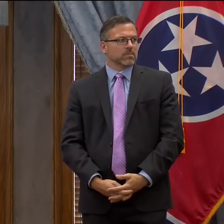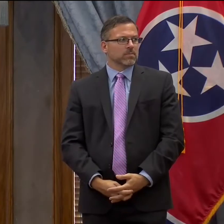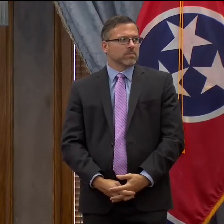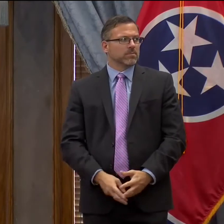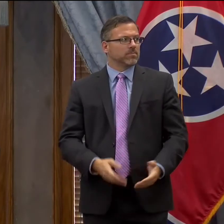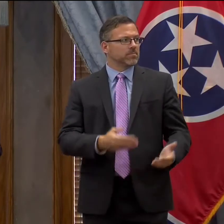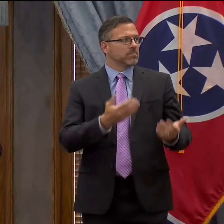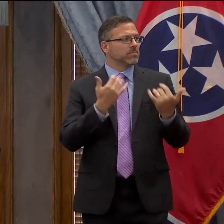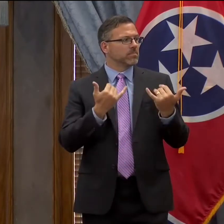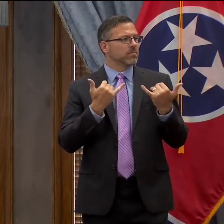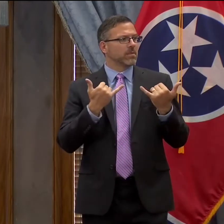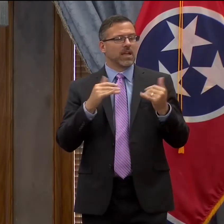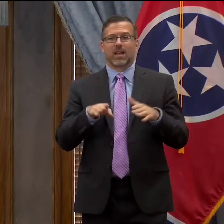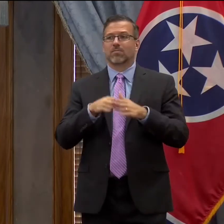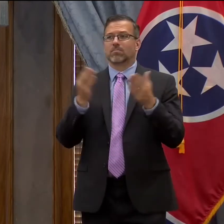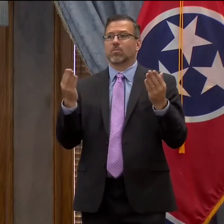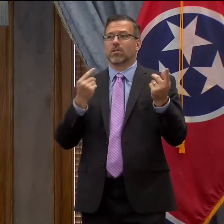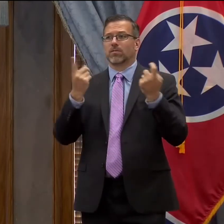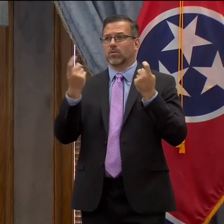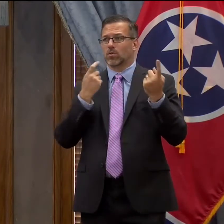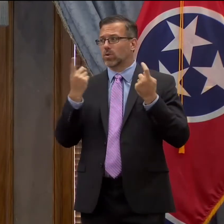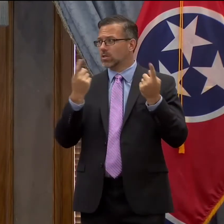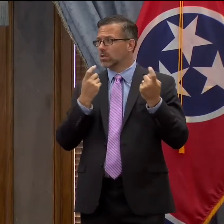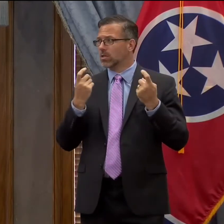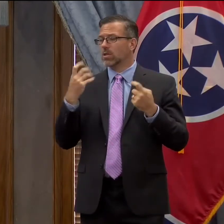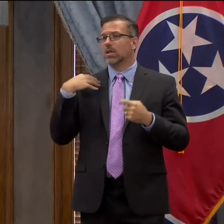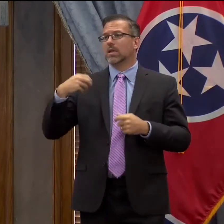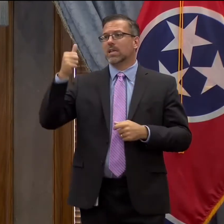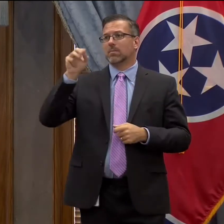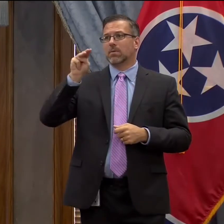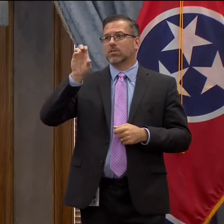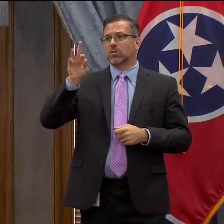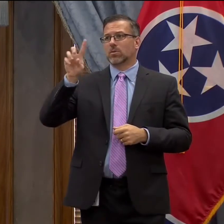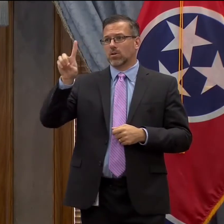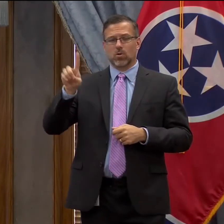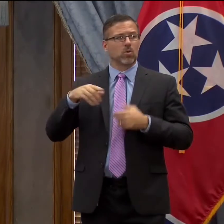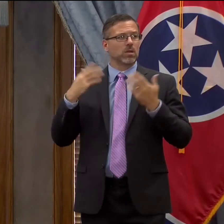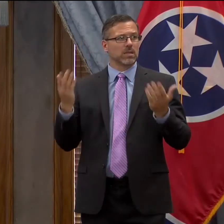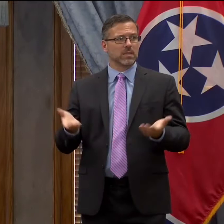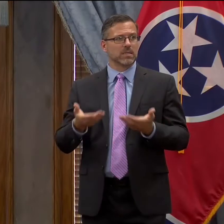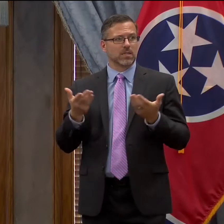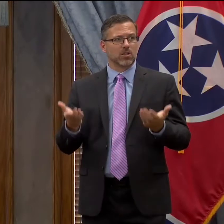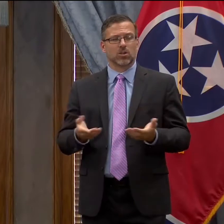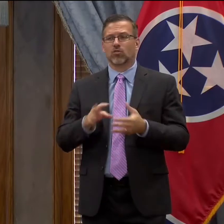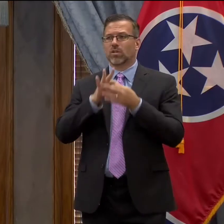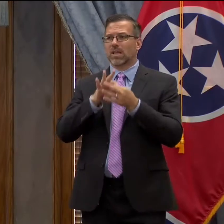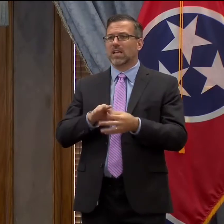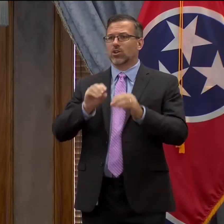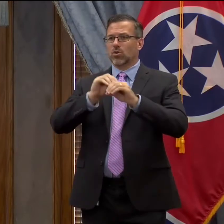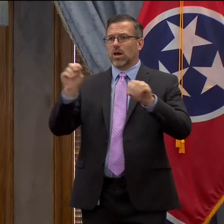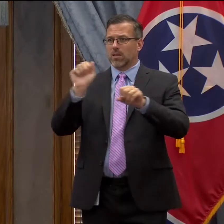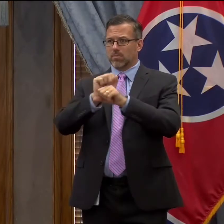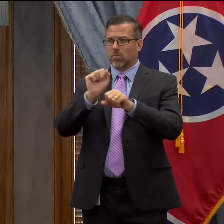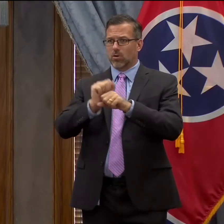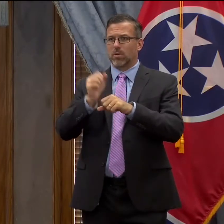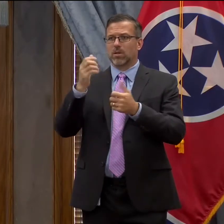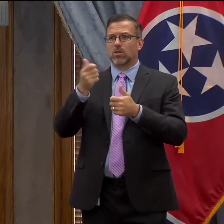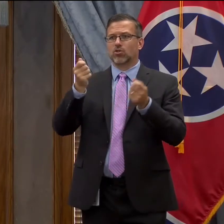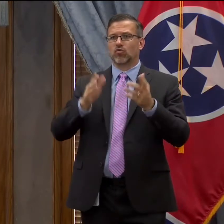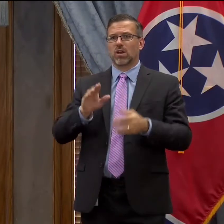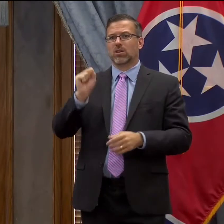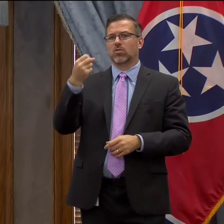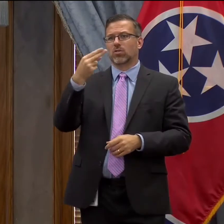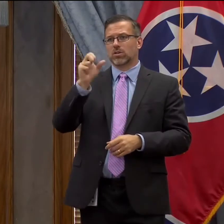Thank you. We'll open up for questions we have on board. Commissioner McCord, with any questions regarding unemployment you might have. Director Sheehan from